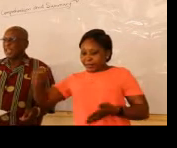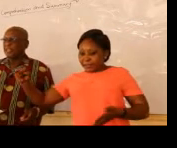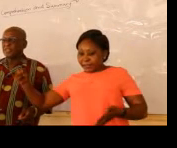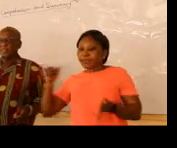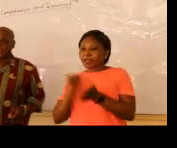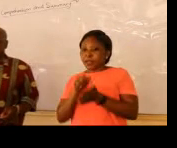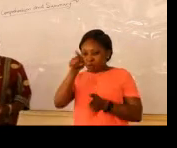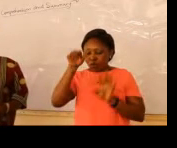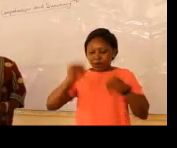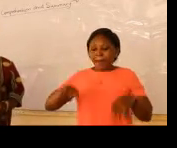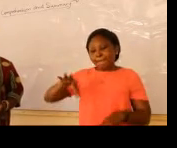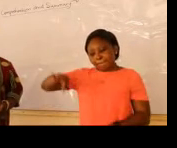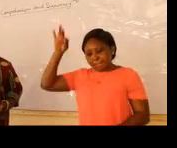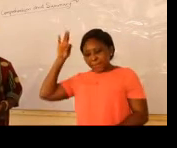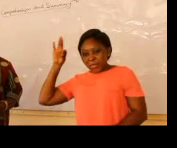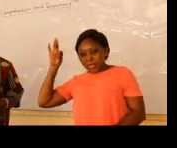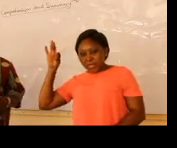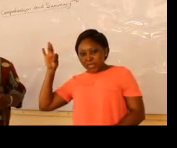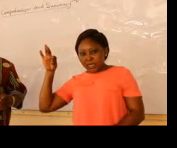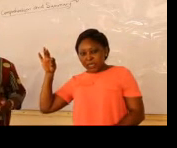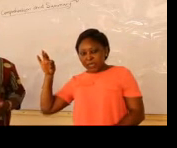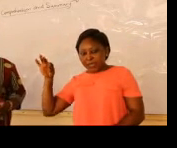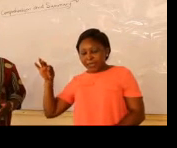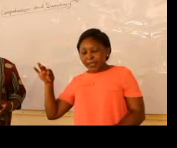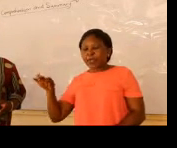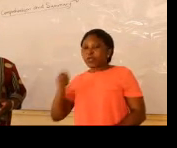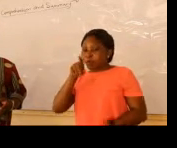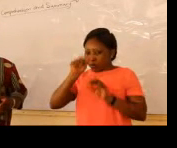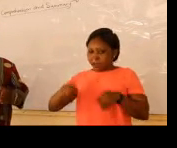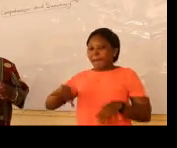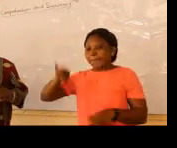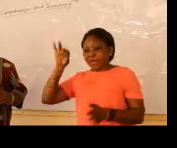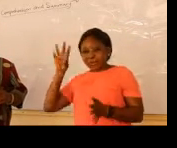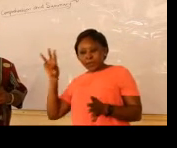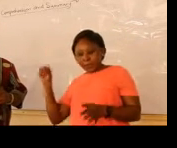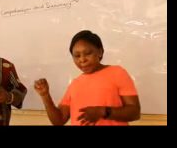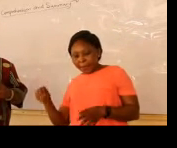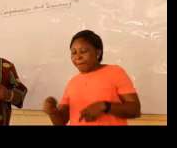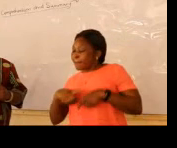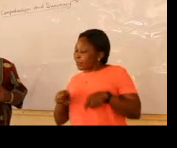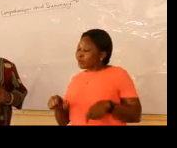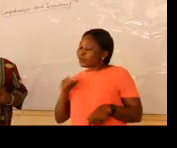not penalized. So you can pick them, but not